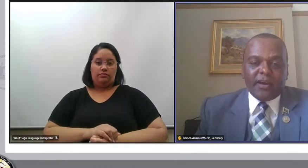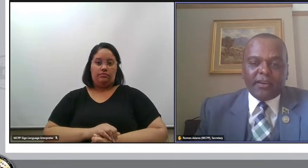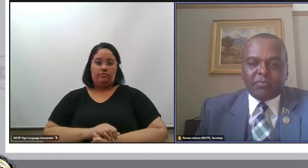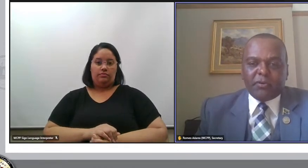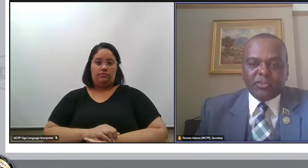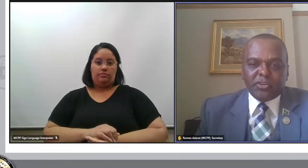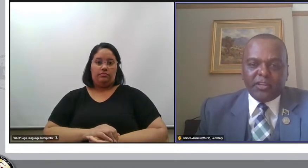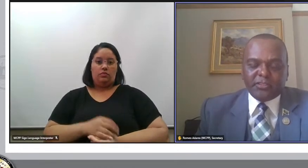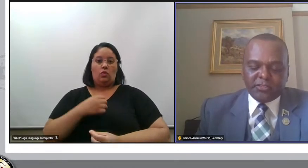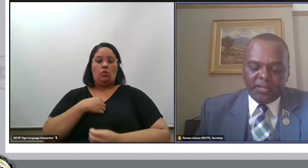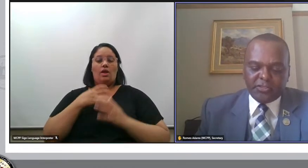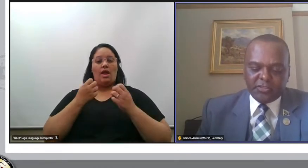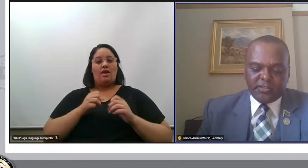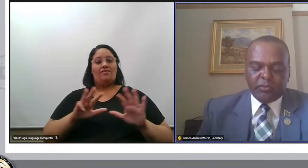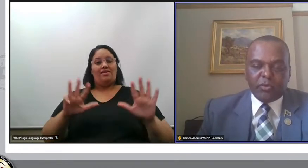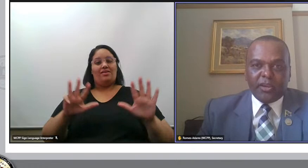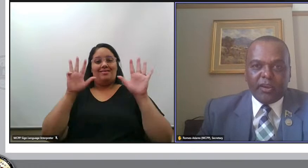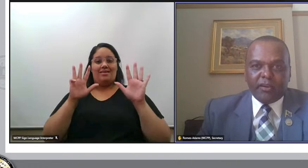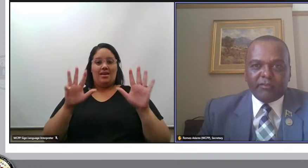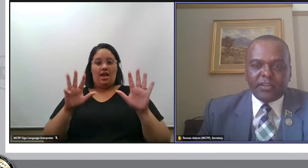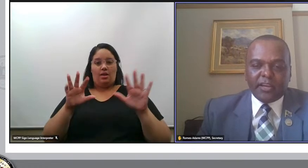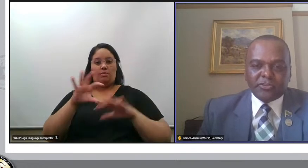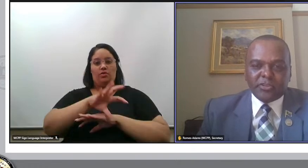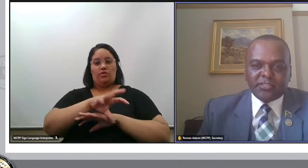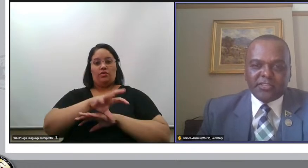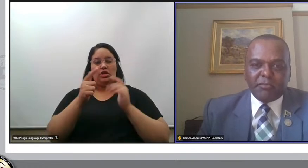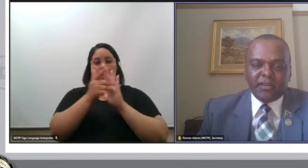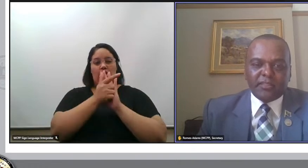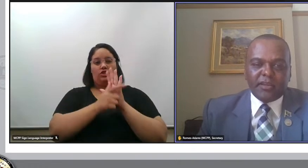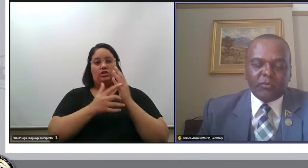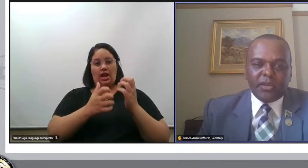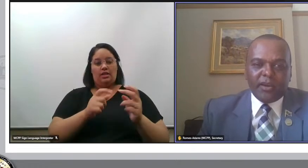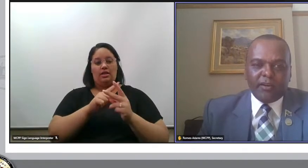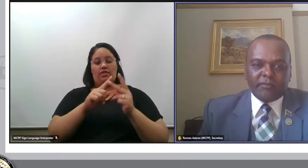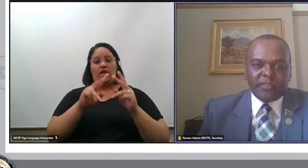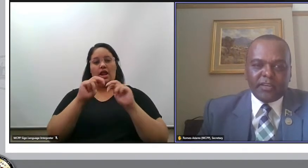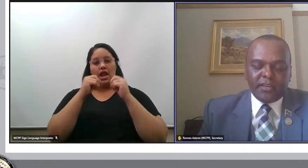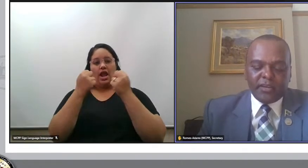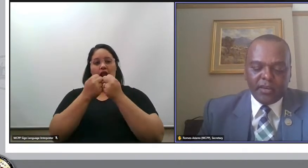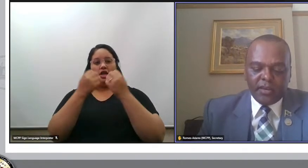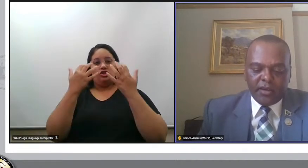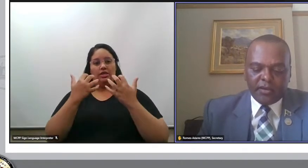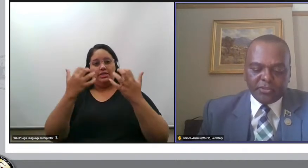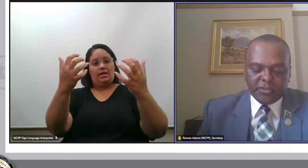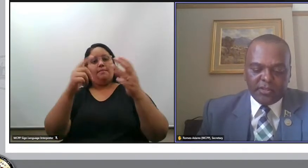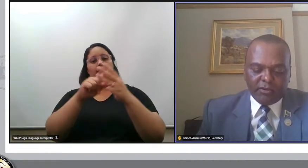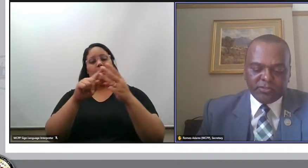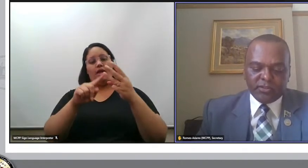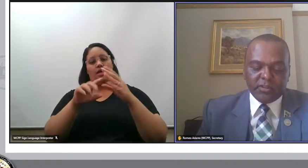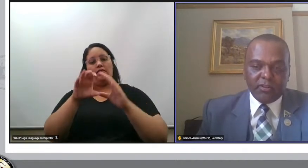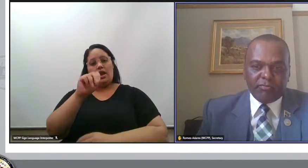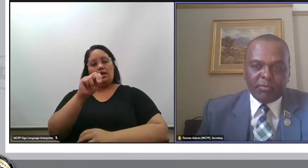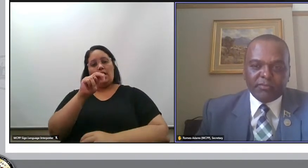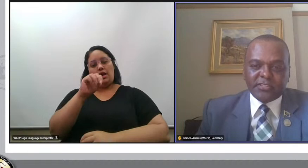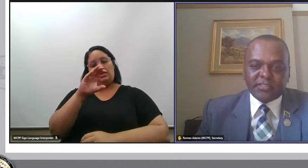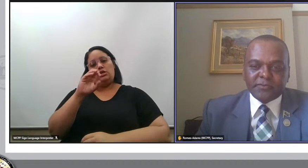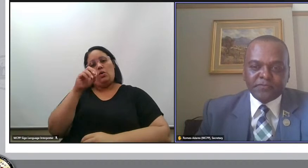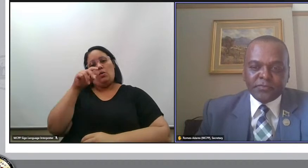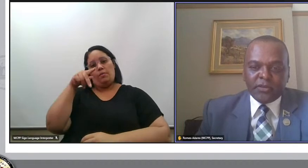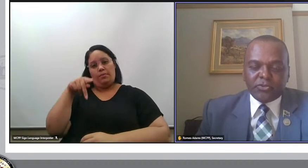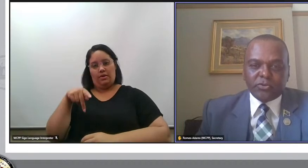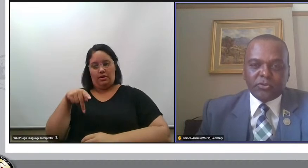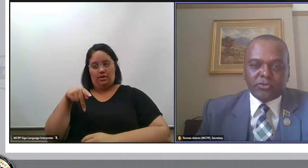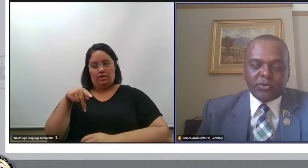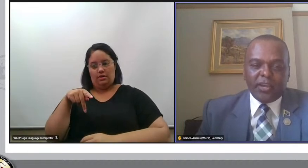we have 9 provincial legislatures, then we have the National Assembly, and then we have the National Council of